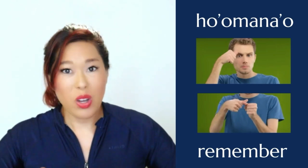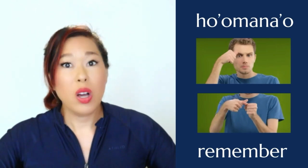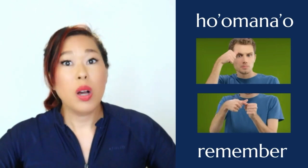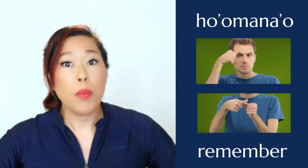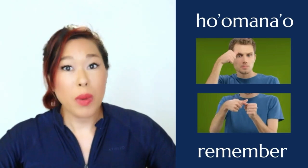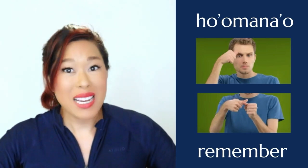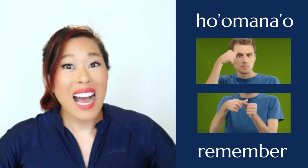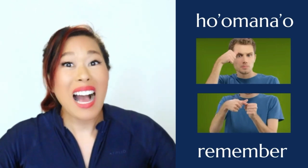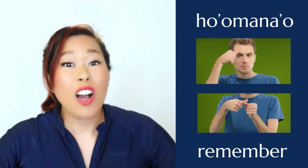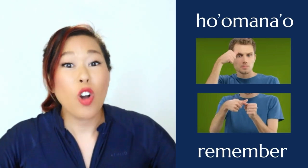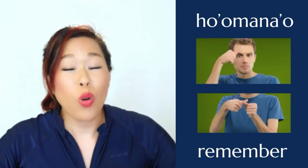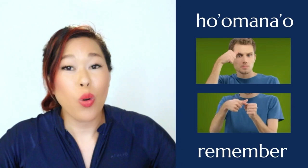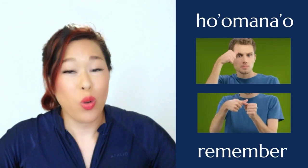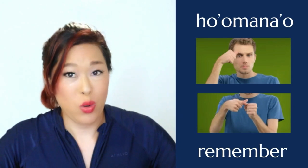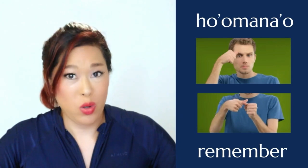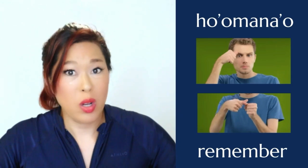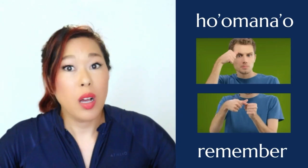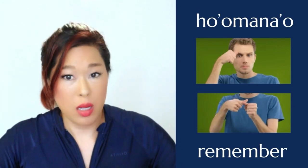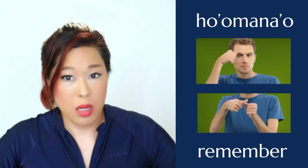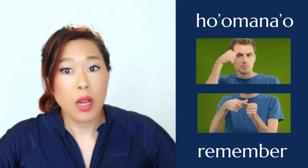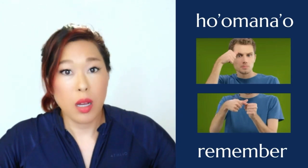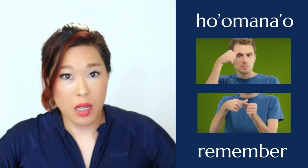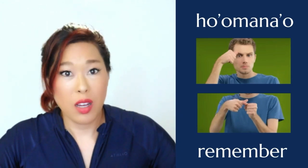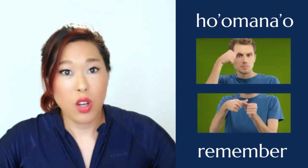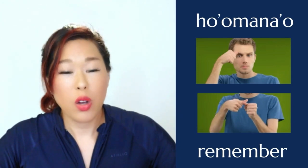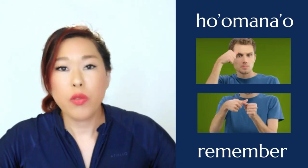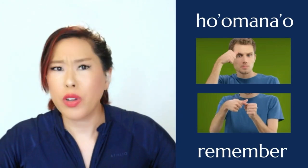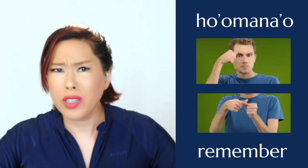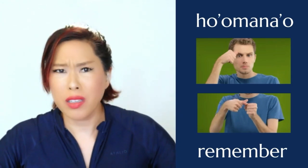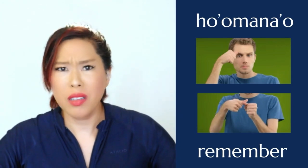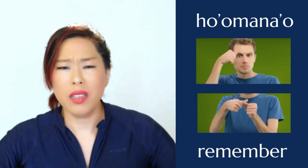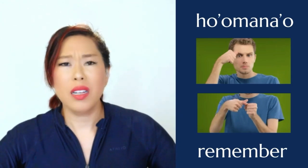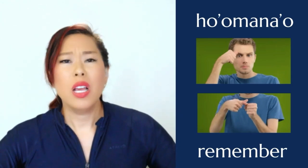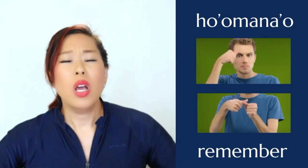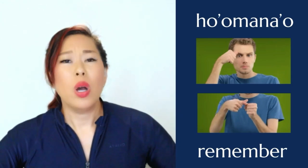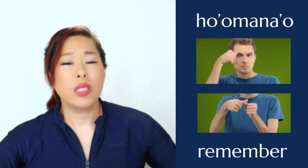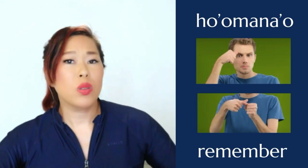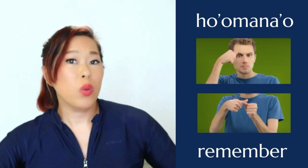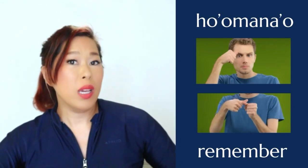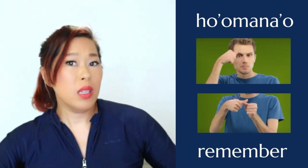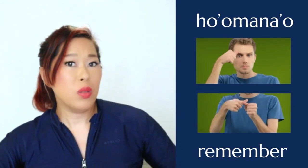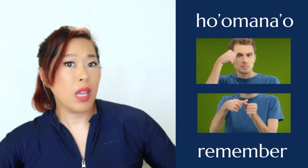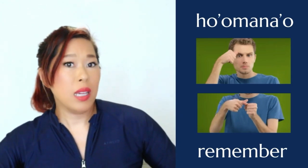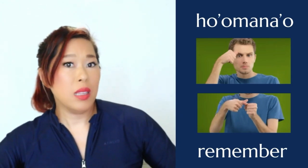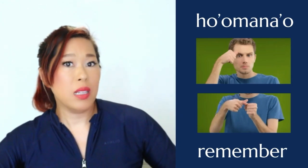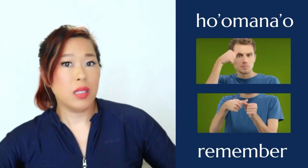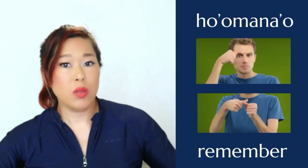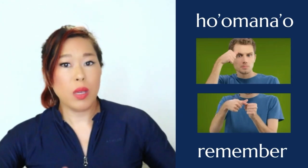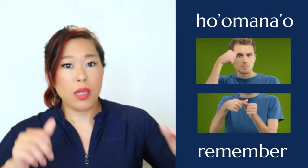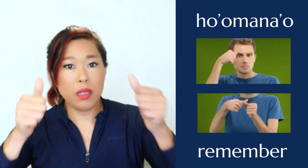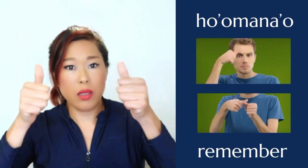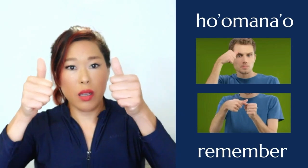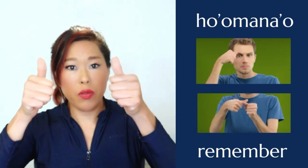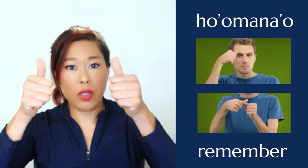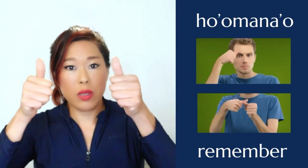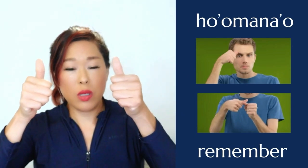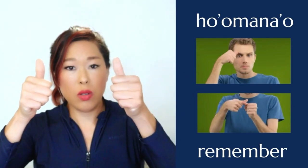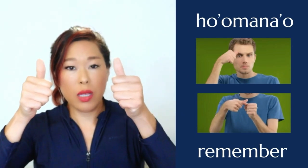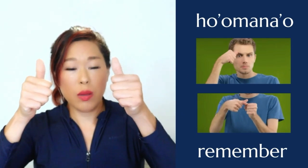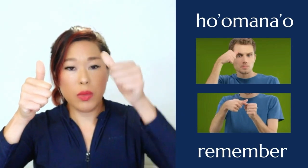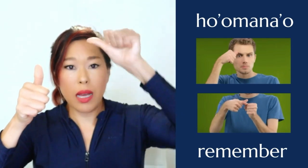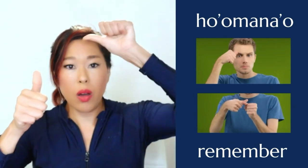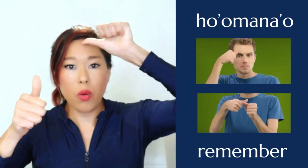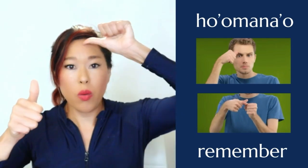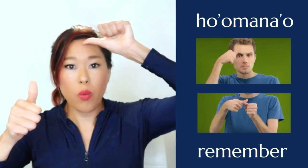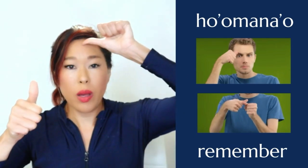Mana'o. Mana'o. Mana'o. Very good. Okay, so the way that you sign this is you make fist with